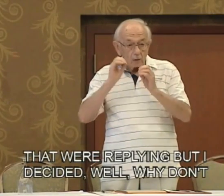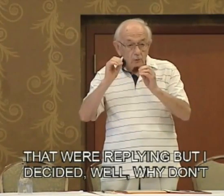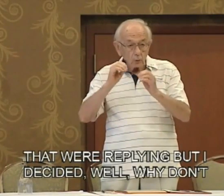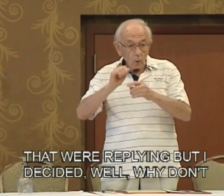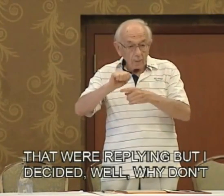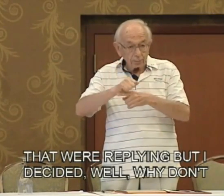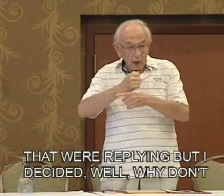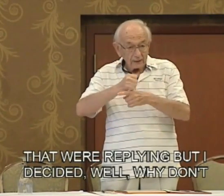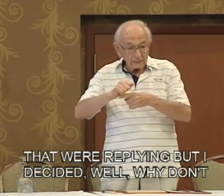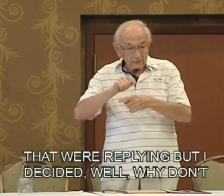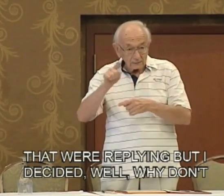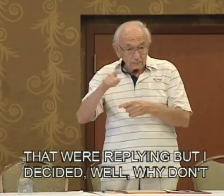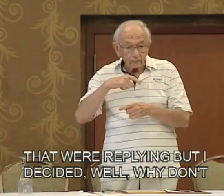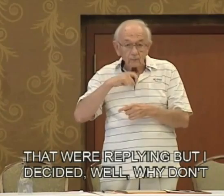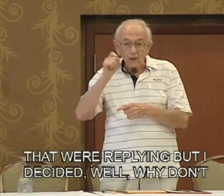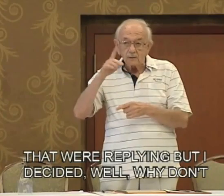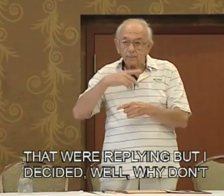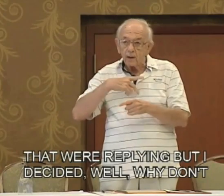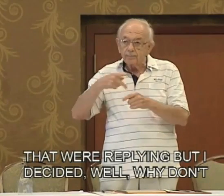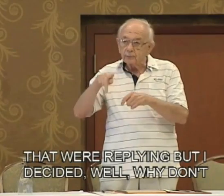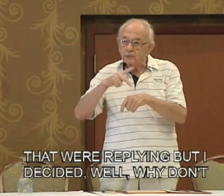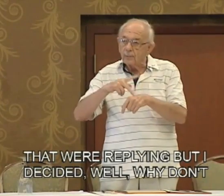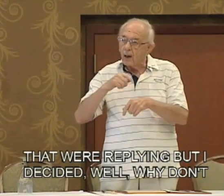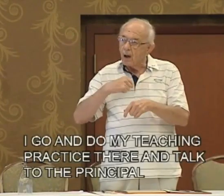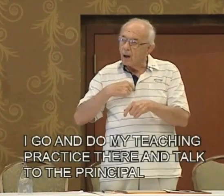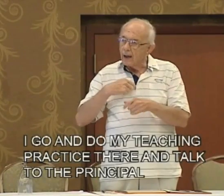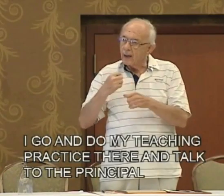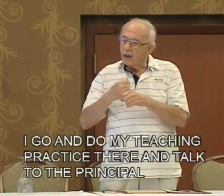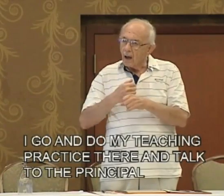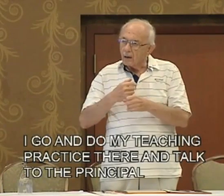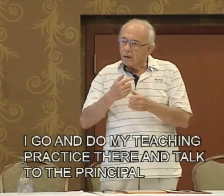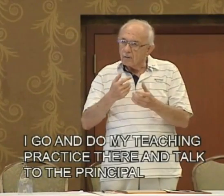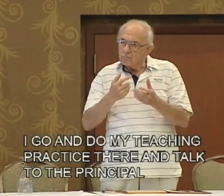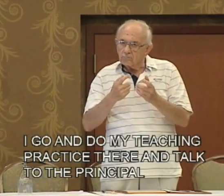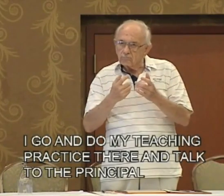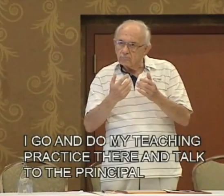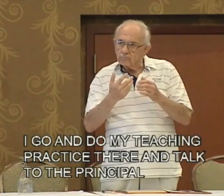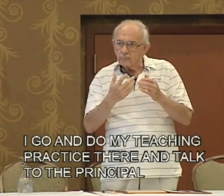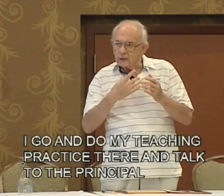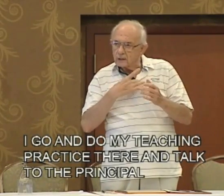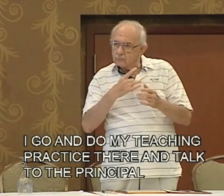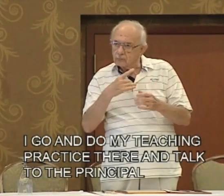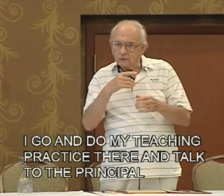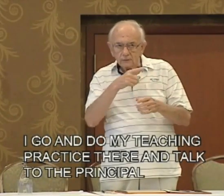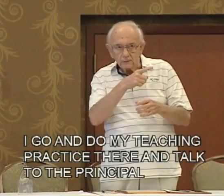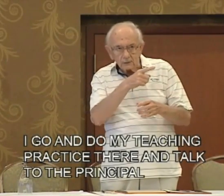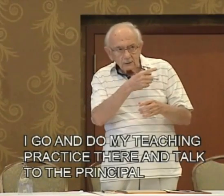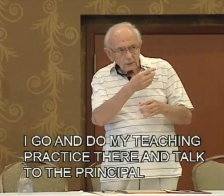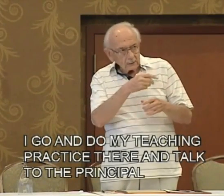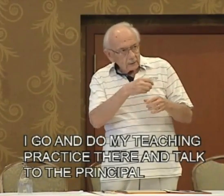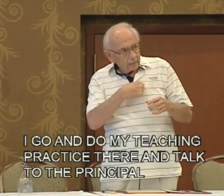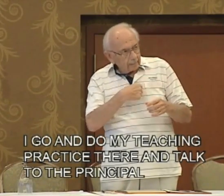why don't I go and do my teaching practice there and talk to the principal at Kendall School